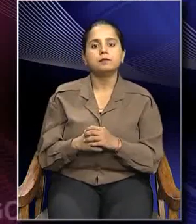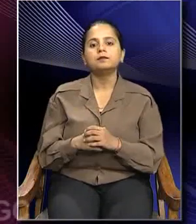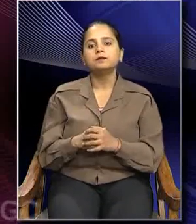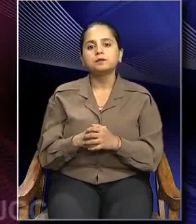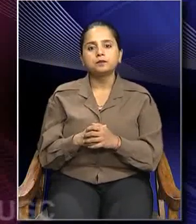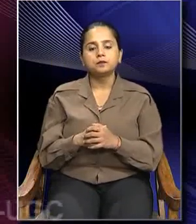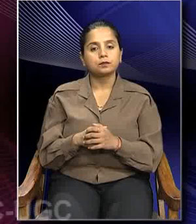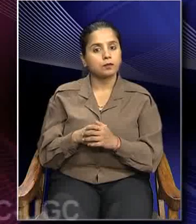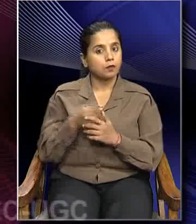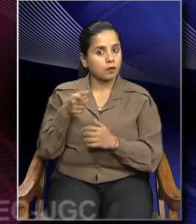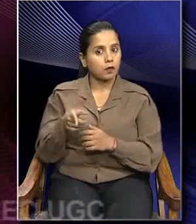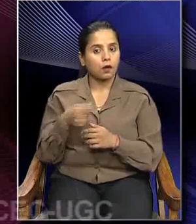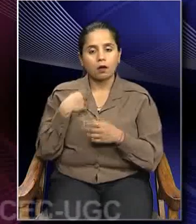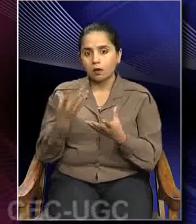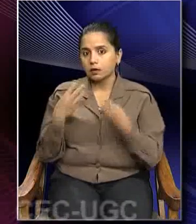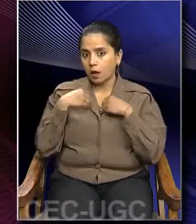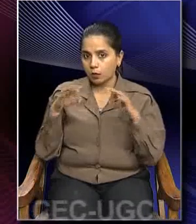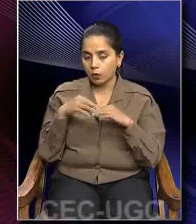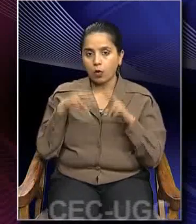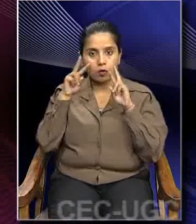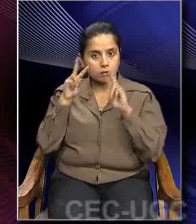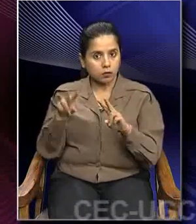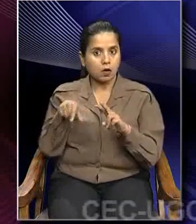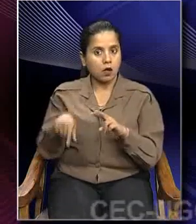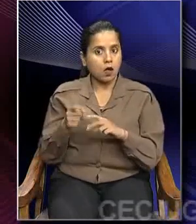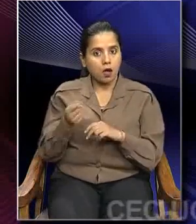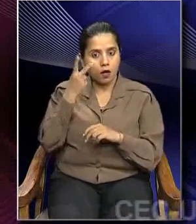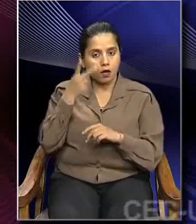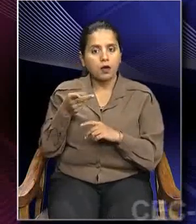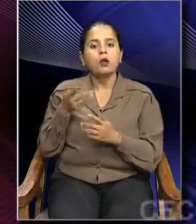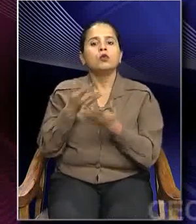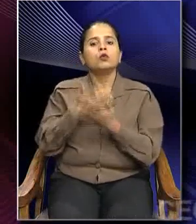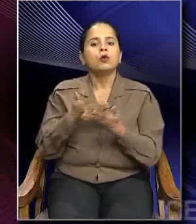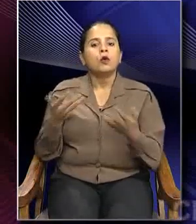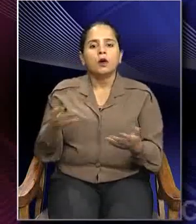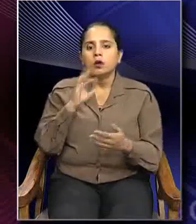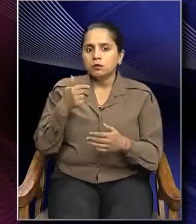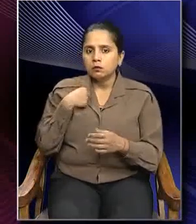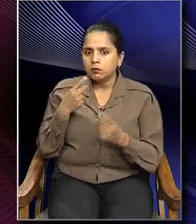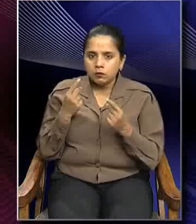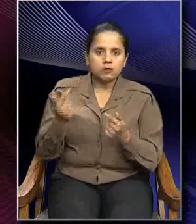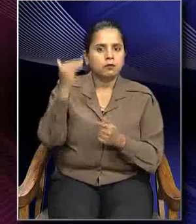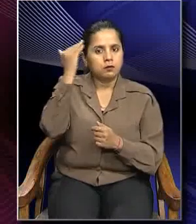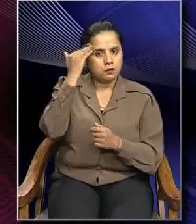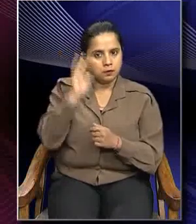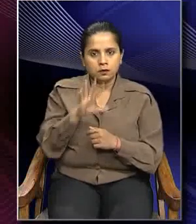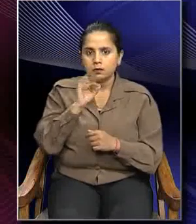So non-perception or non-apprehension is the source of our immediate knowledge